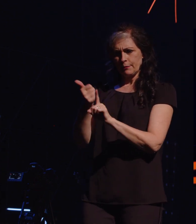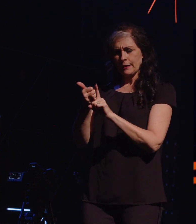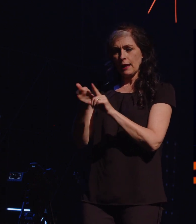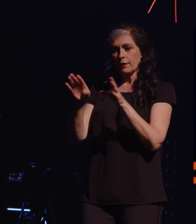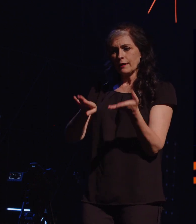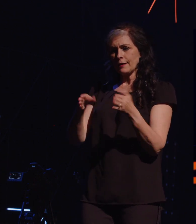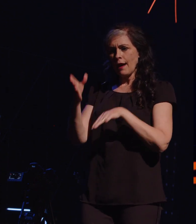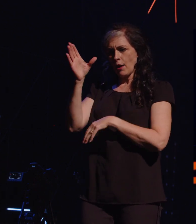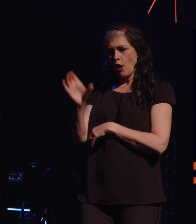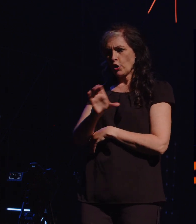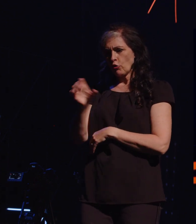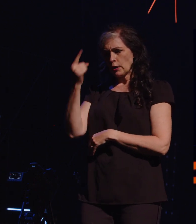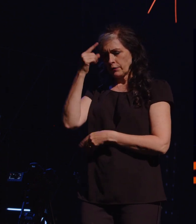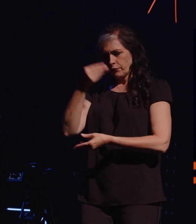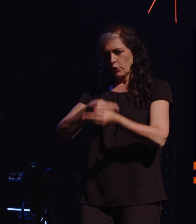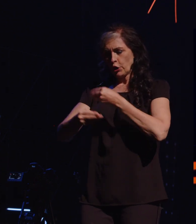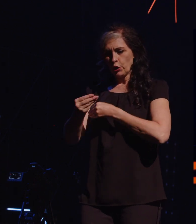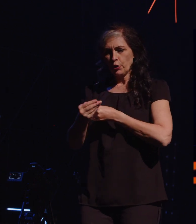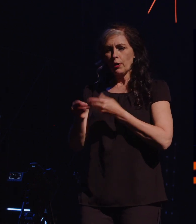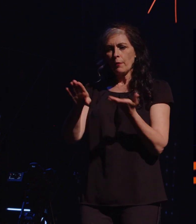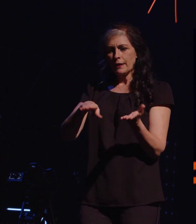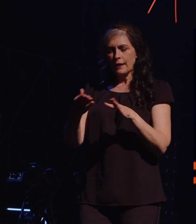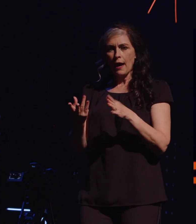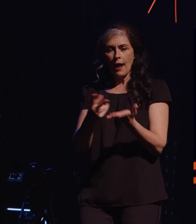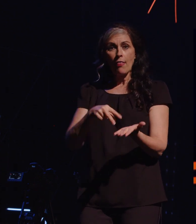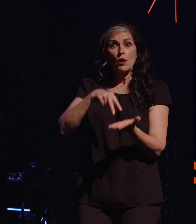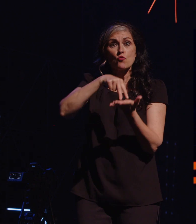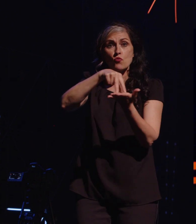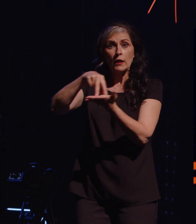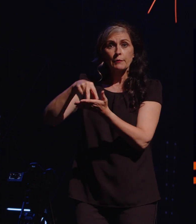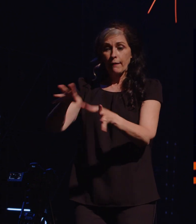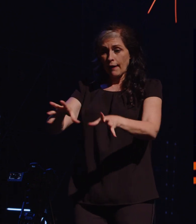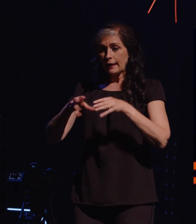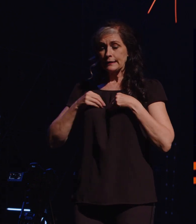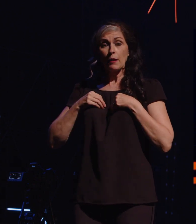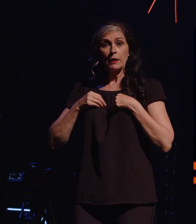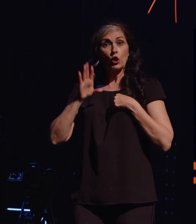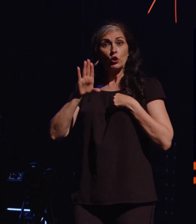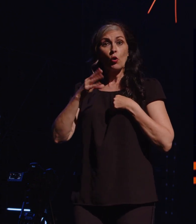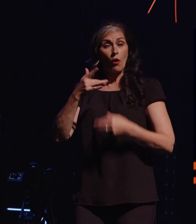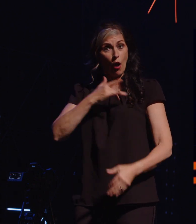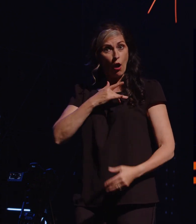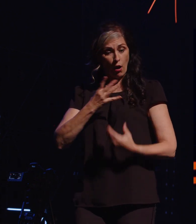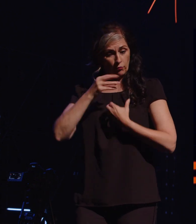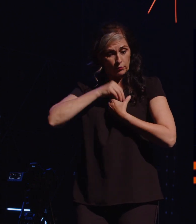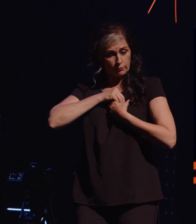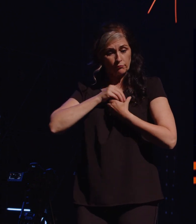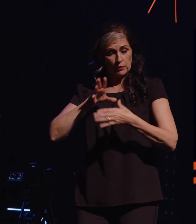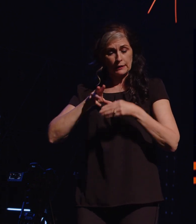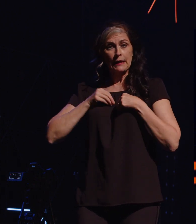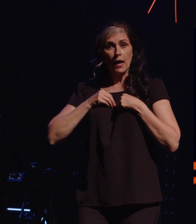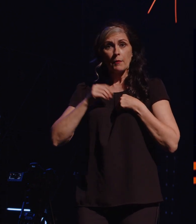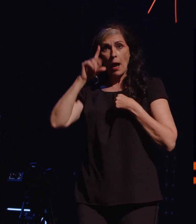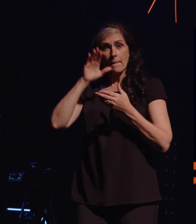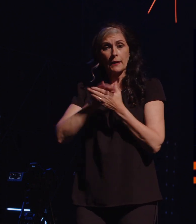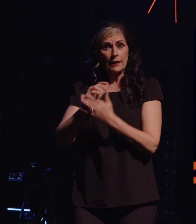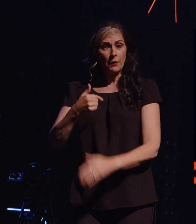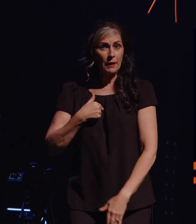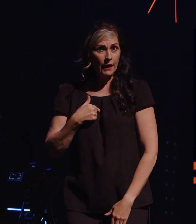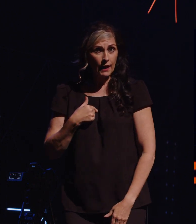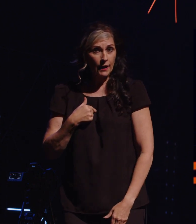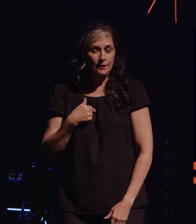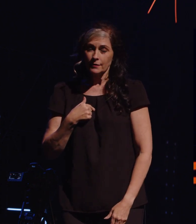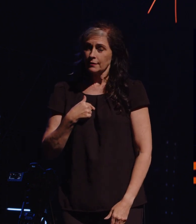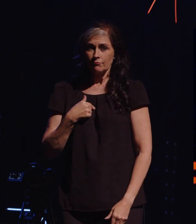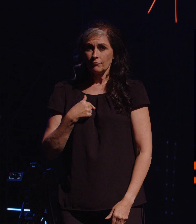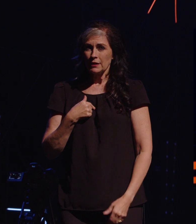to die on the cross for your sins. I'm going to rise again. You need to accept me into your heart and believe in me.